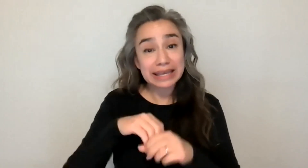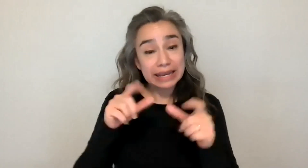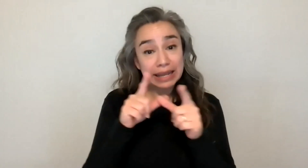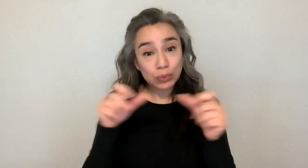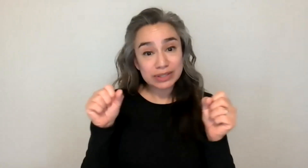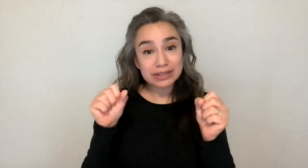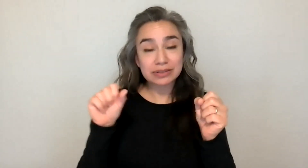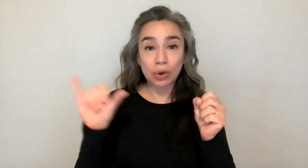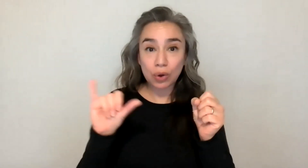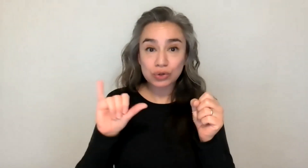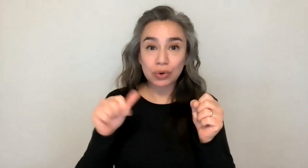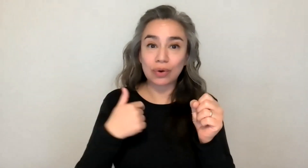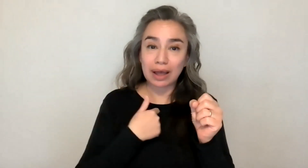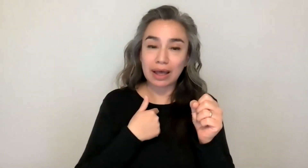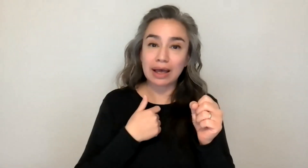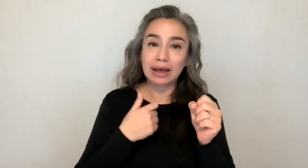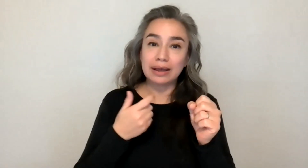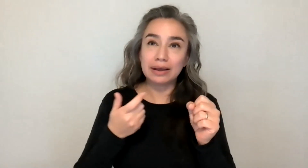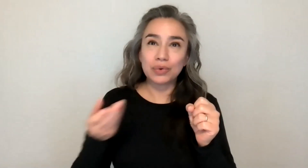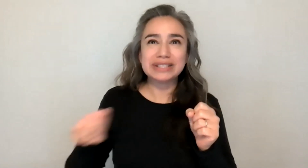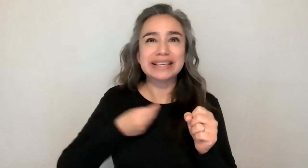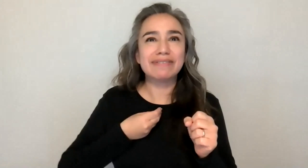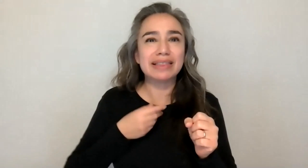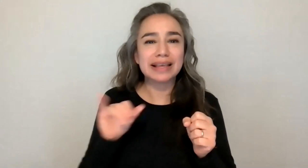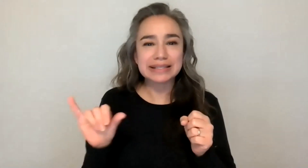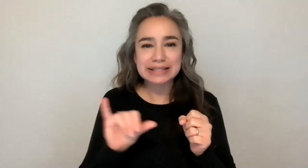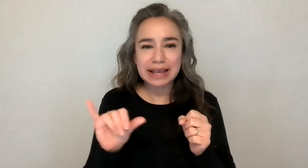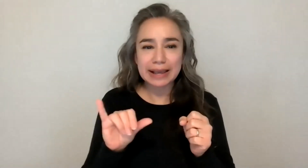well, I was given that same